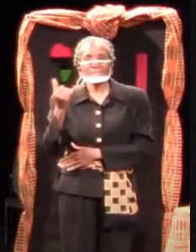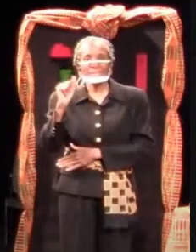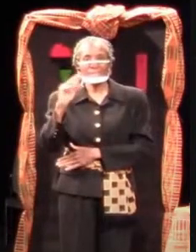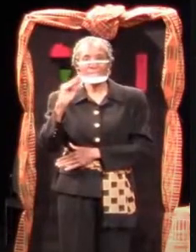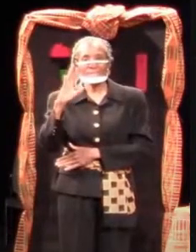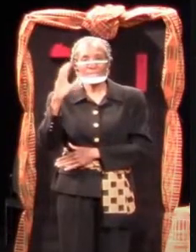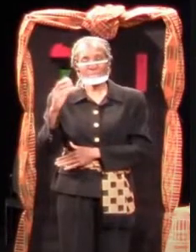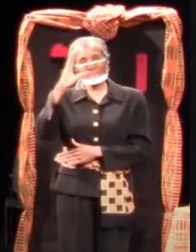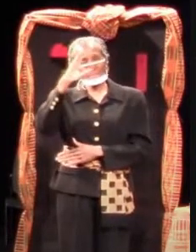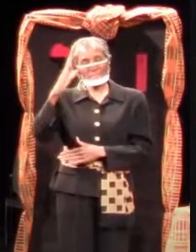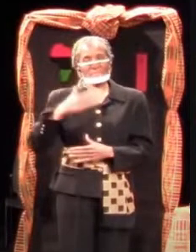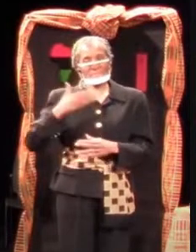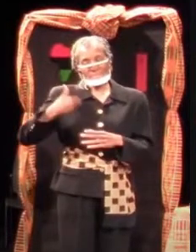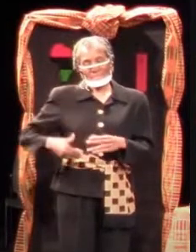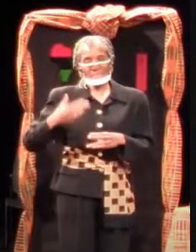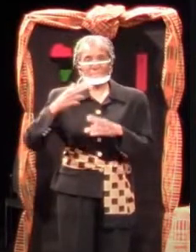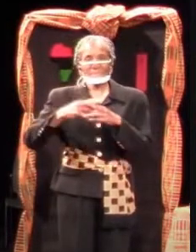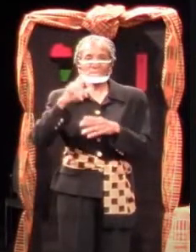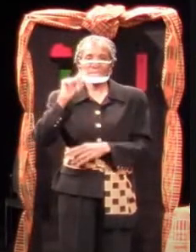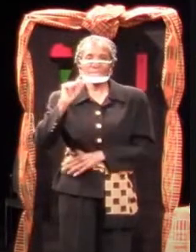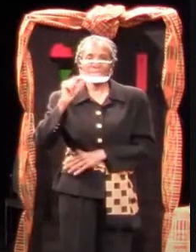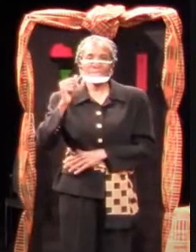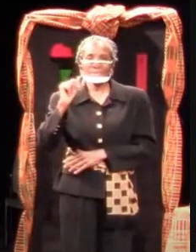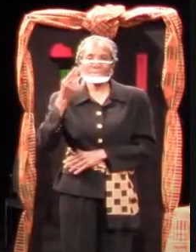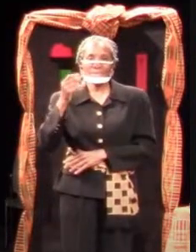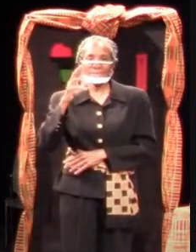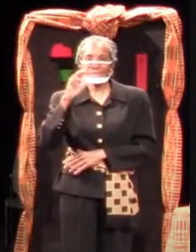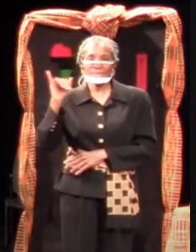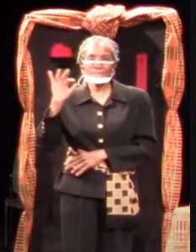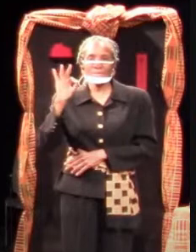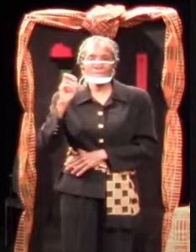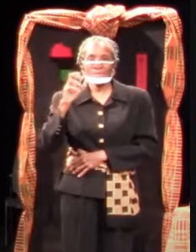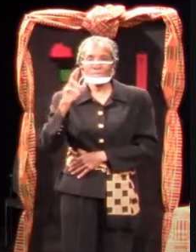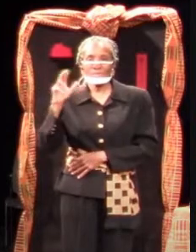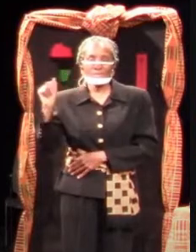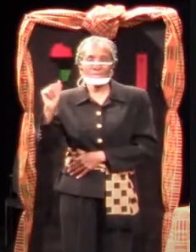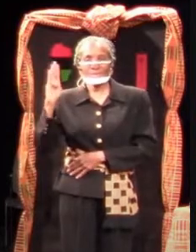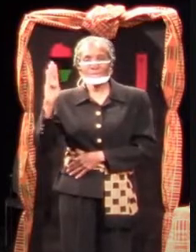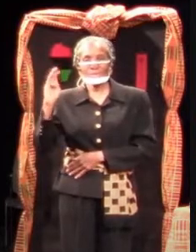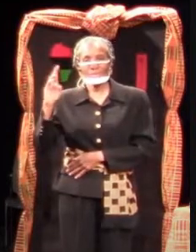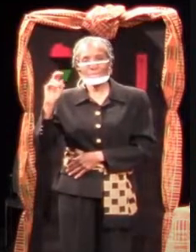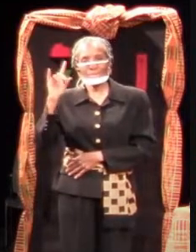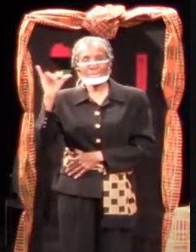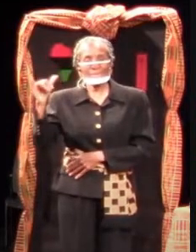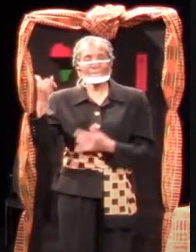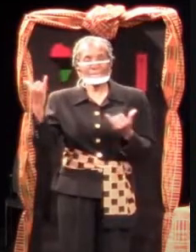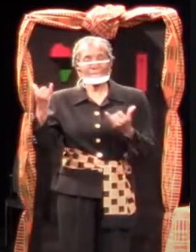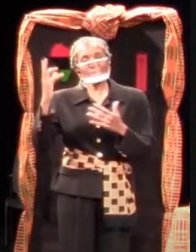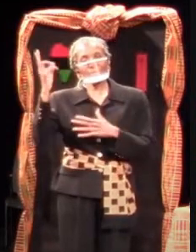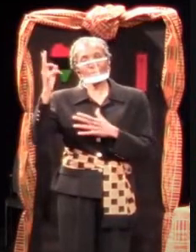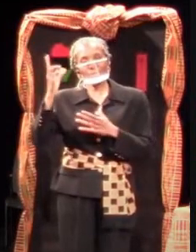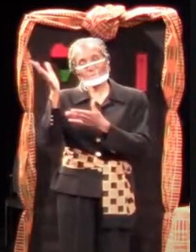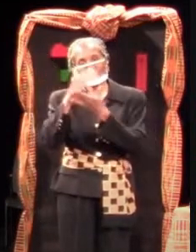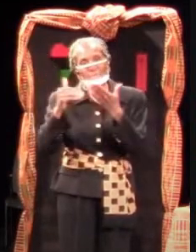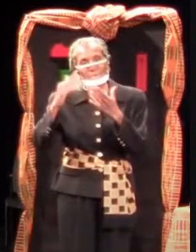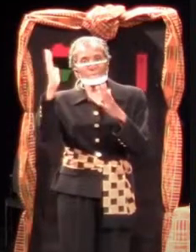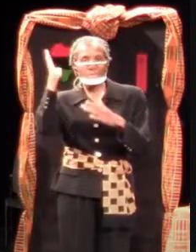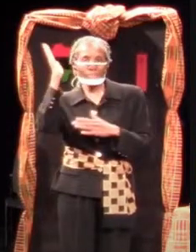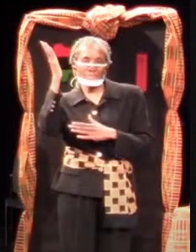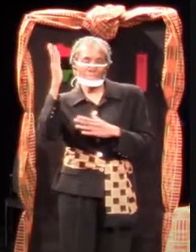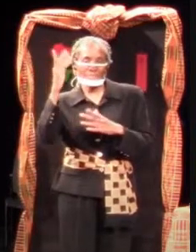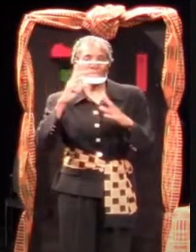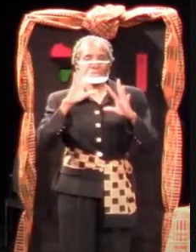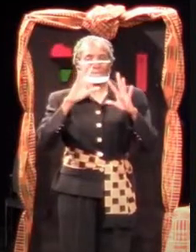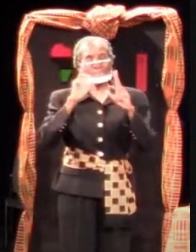my name is Tahira Fair Bradley, and today I will be presenting the history portion of the 2020 Kwanzaa Family